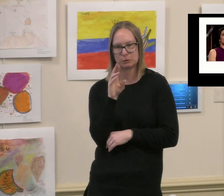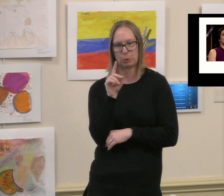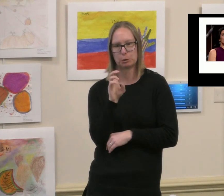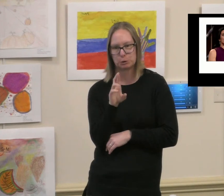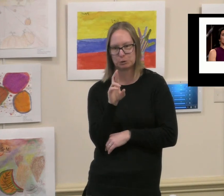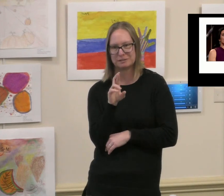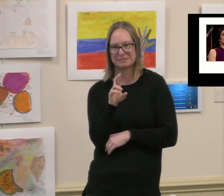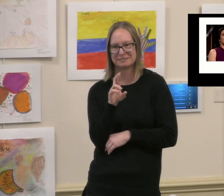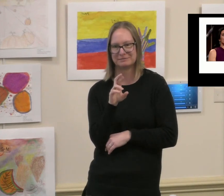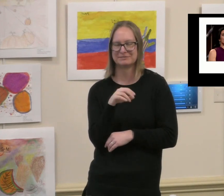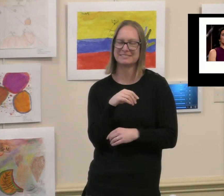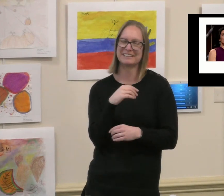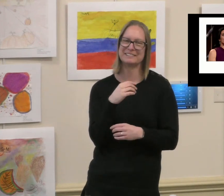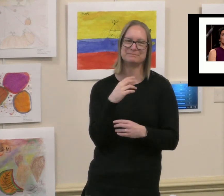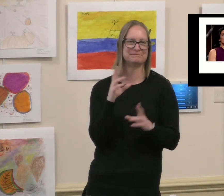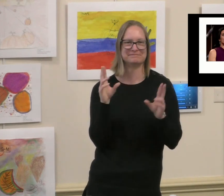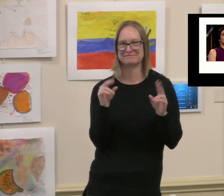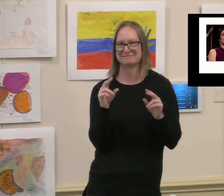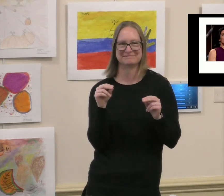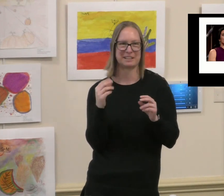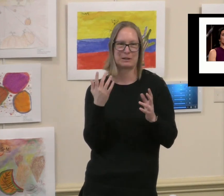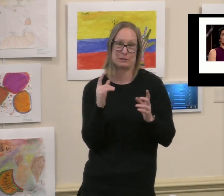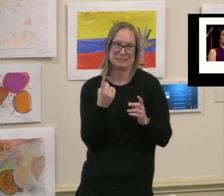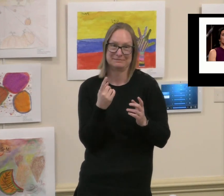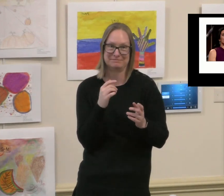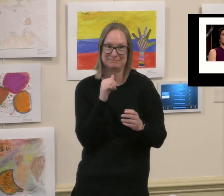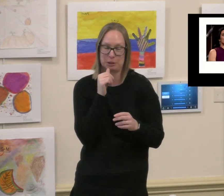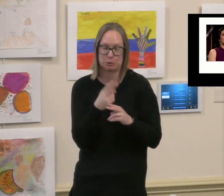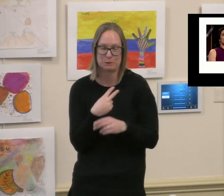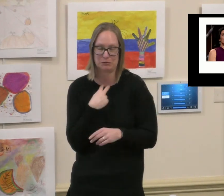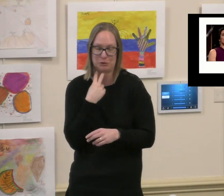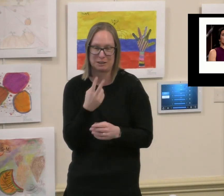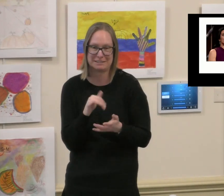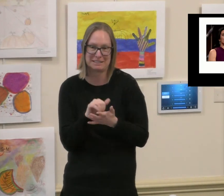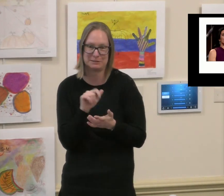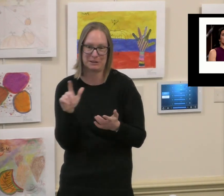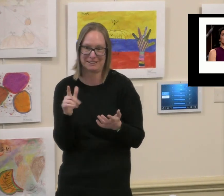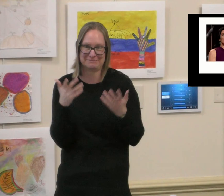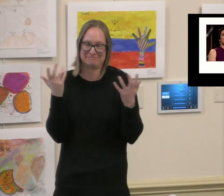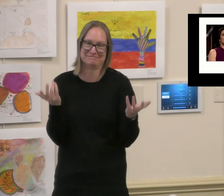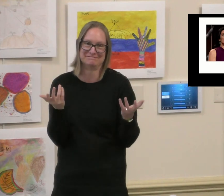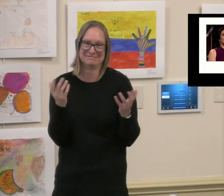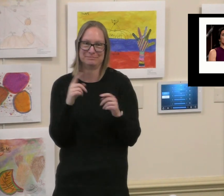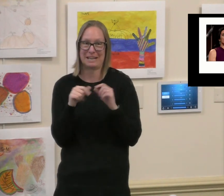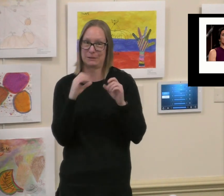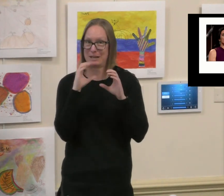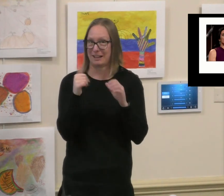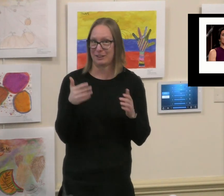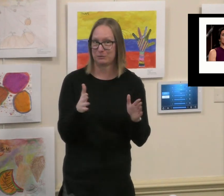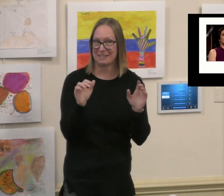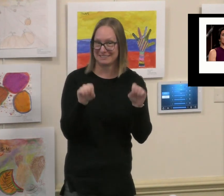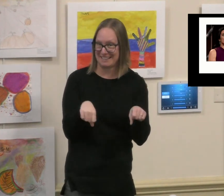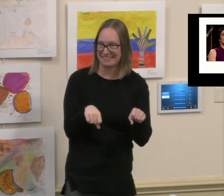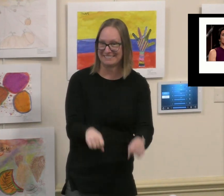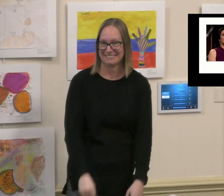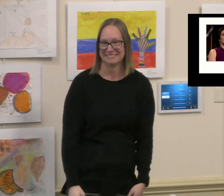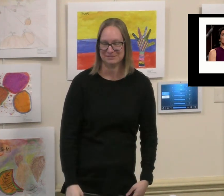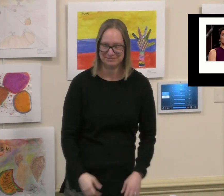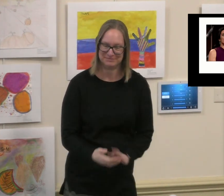Some people will say, oh, you have a communication disorder, and that's not it either. I don't use my voice at all. I can communicate in